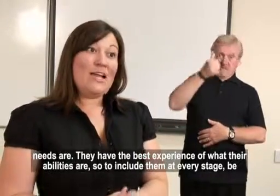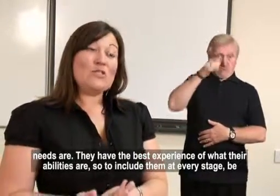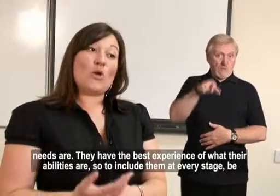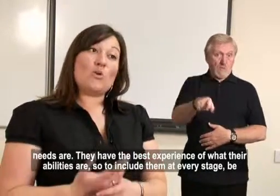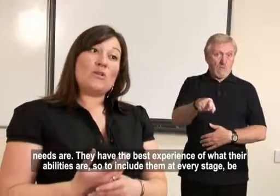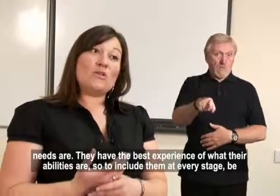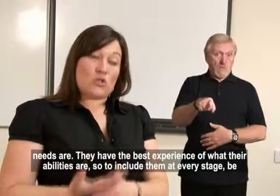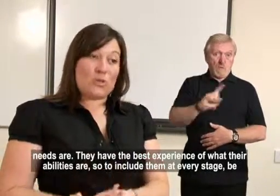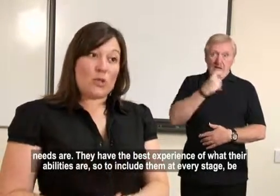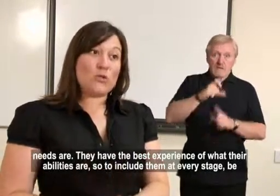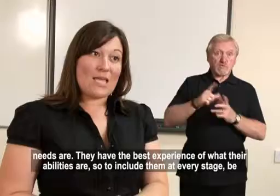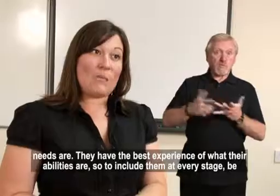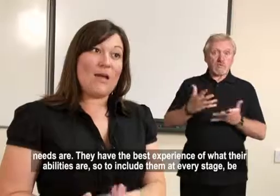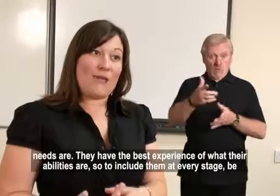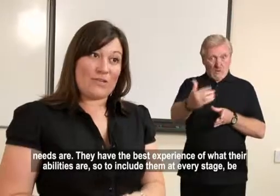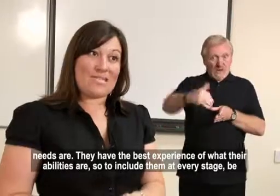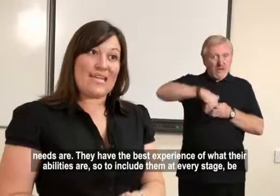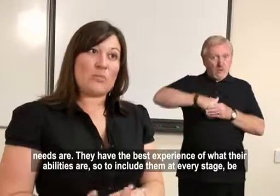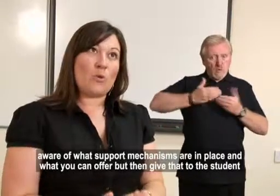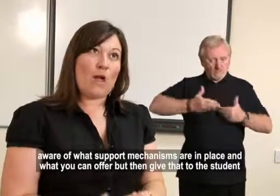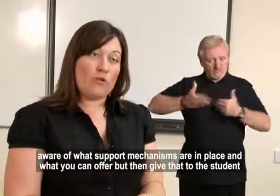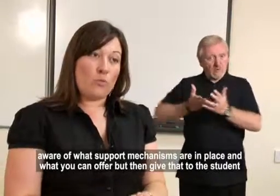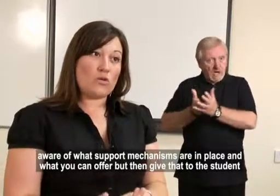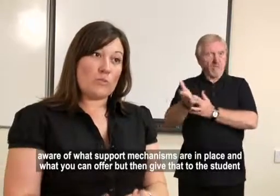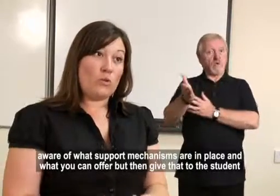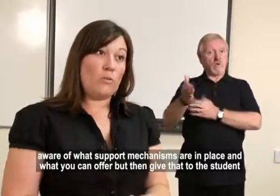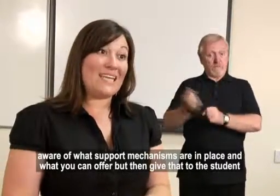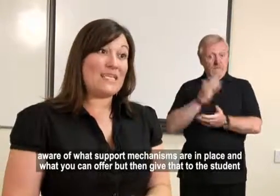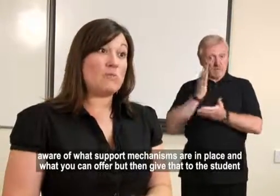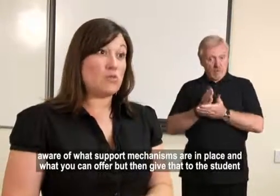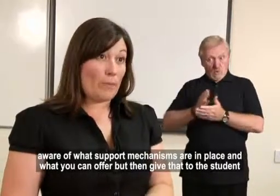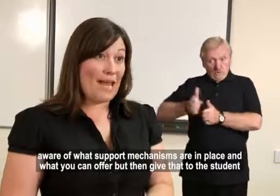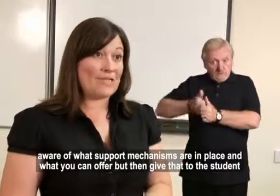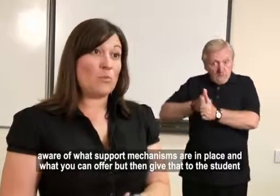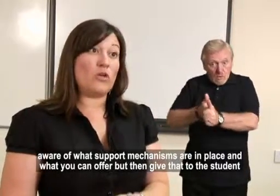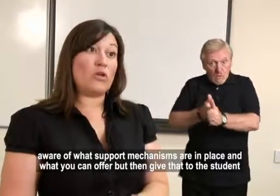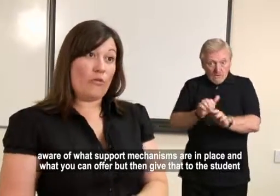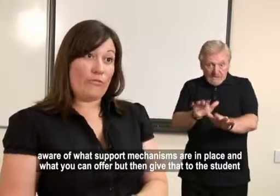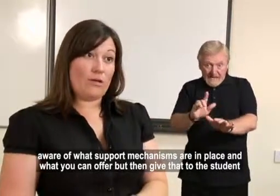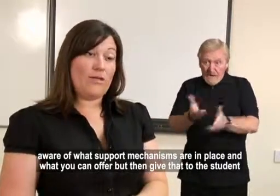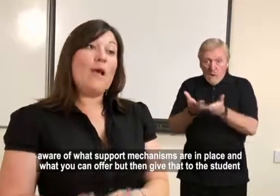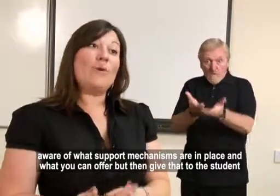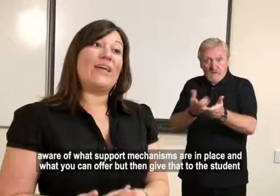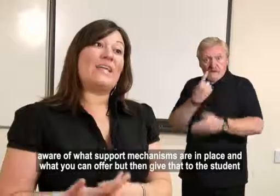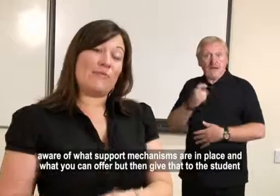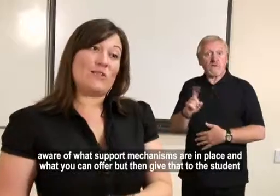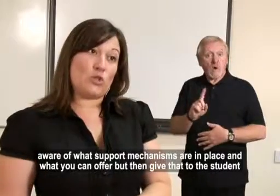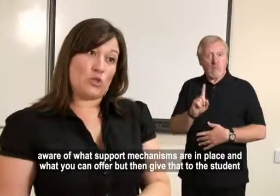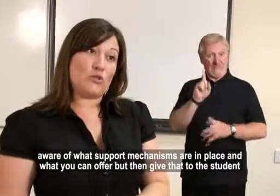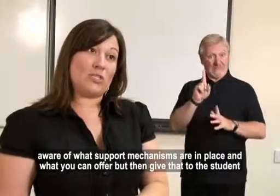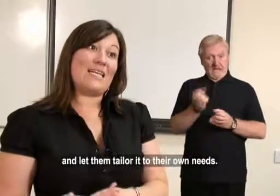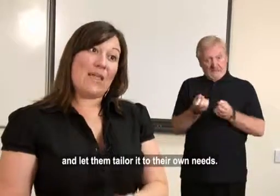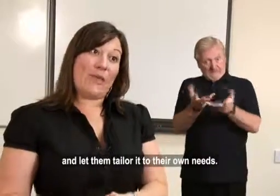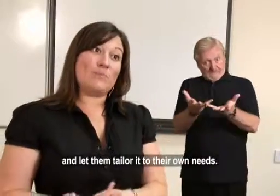are. So to include them at every stage, be aware of what support mechanisms are in place and what you can offer, but then give that